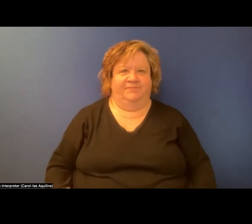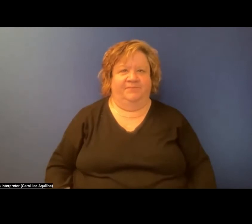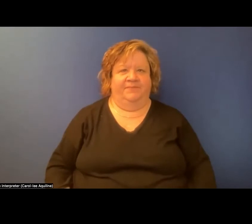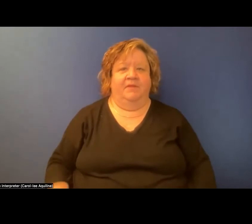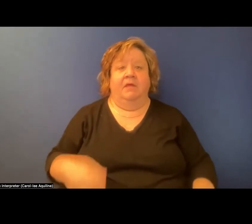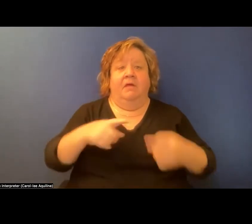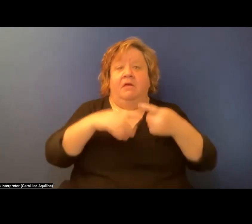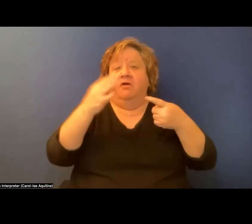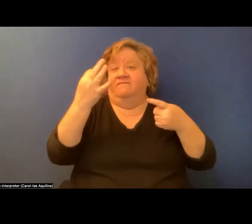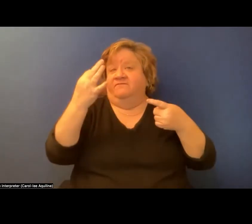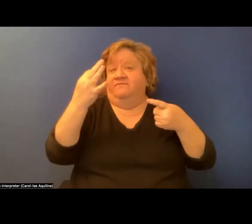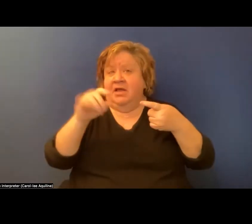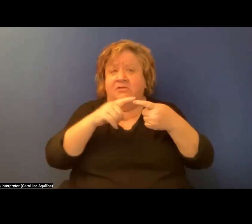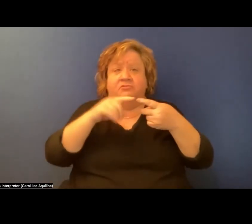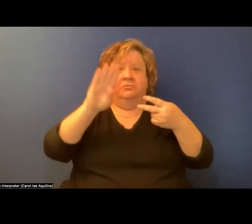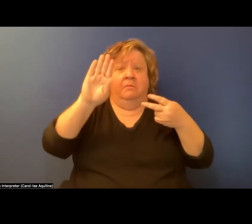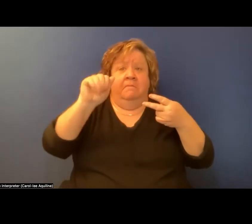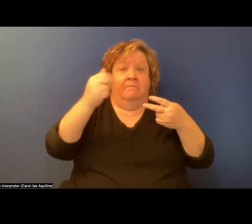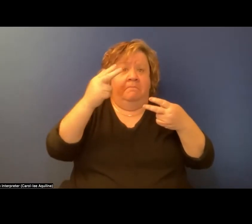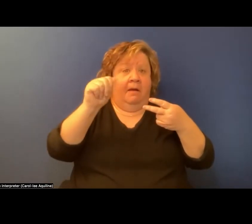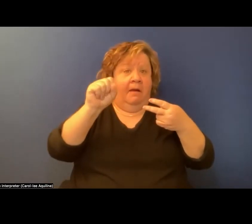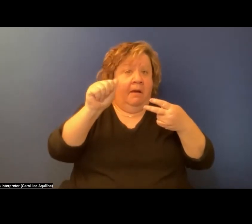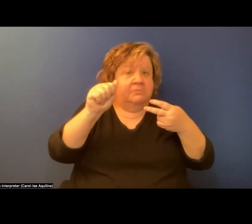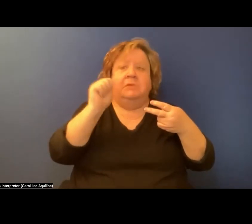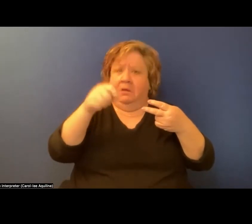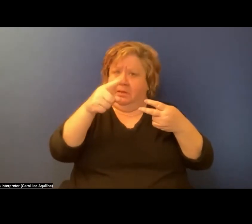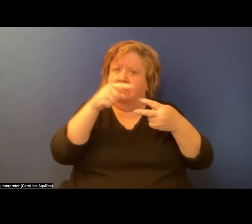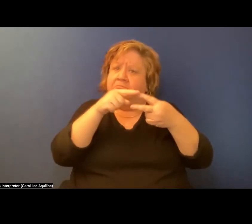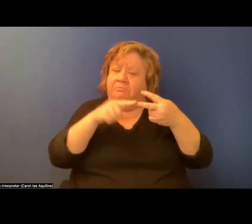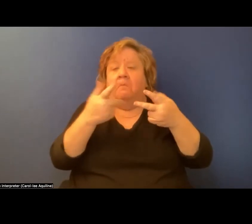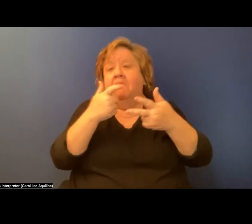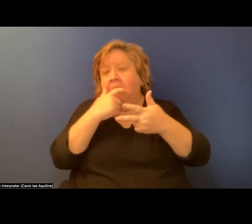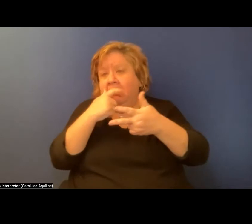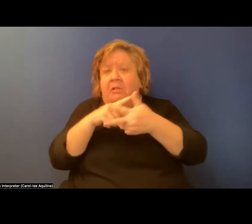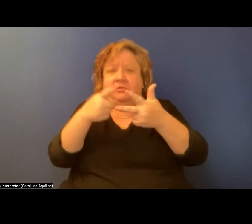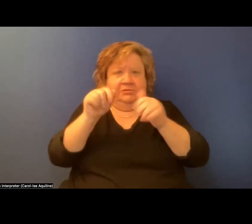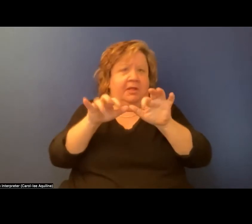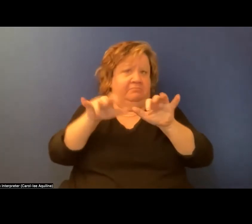And now I get my first questions from the chat.